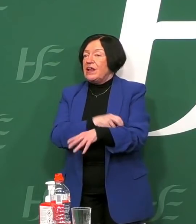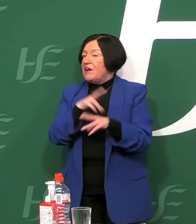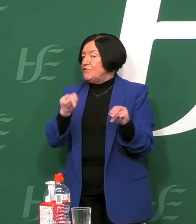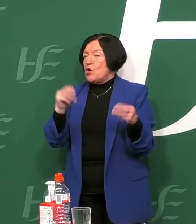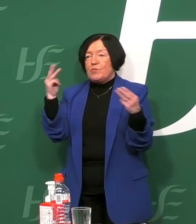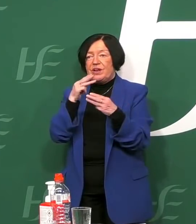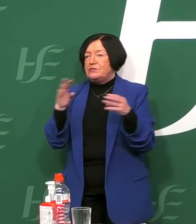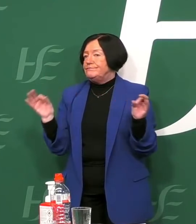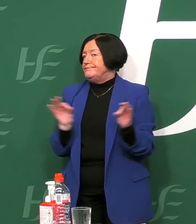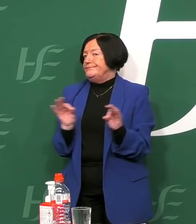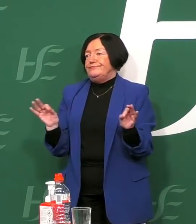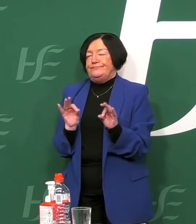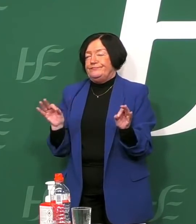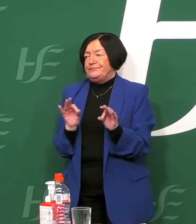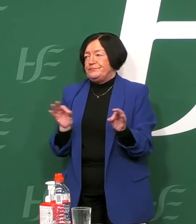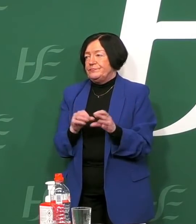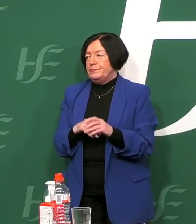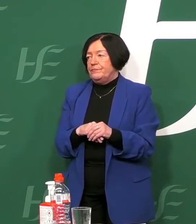protection whatsoever.